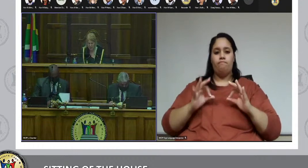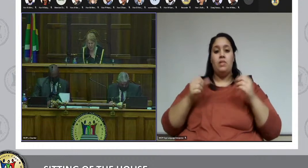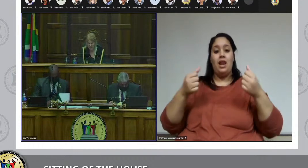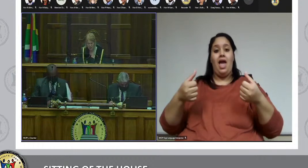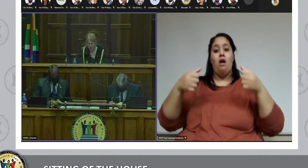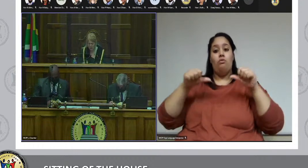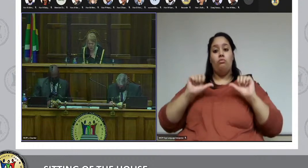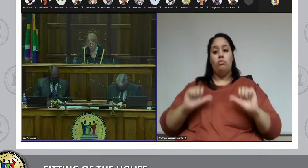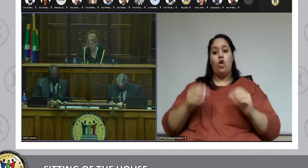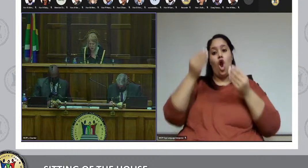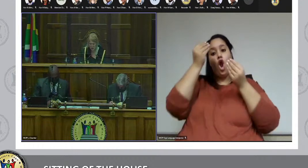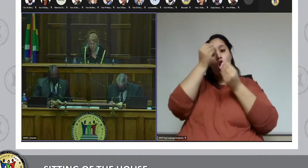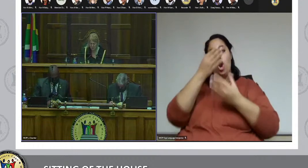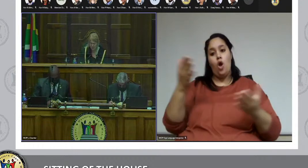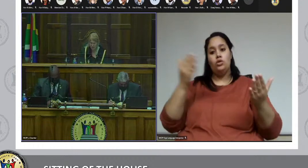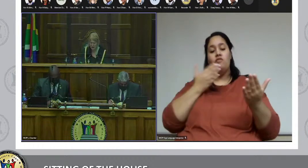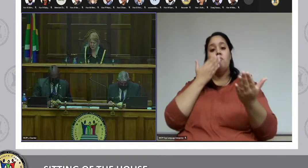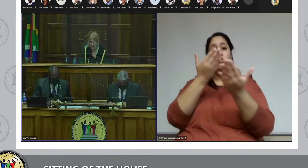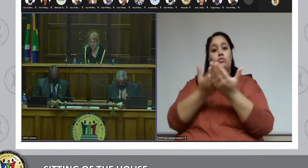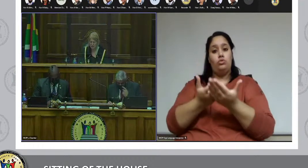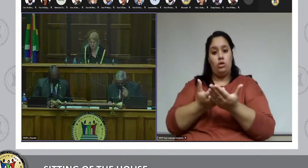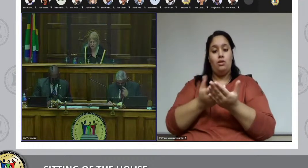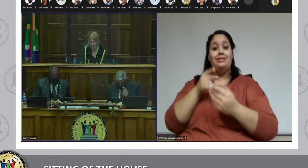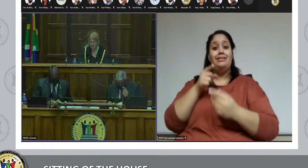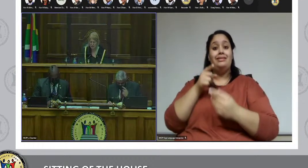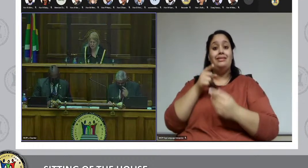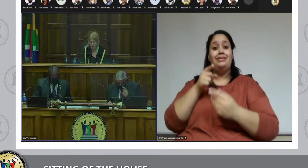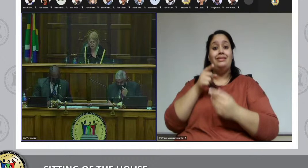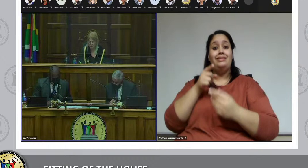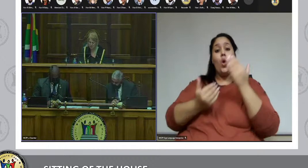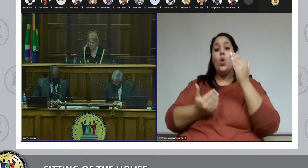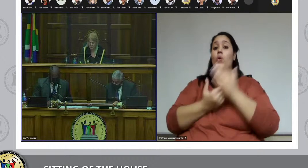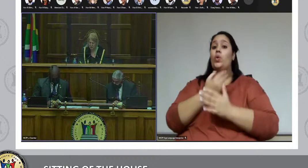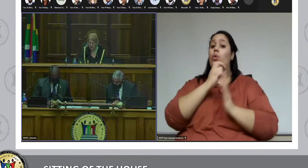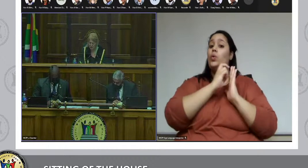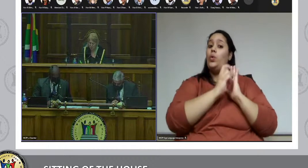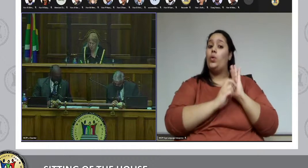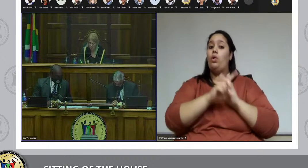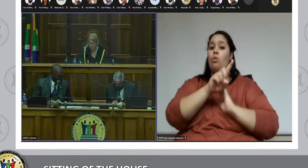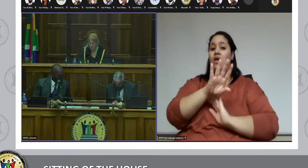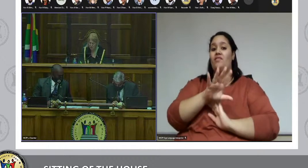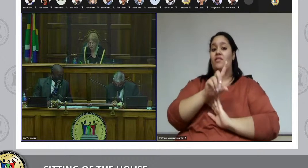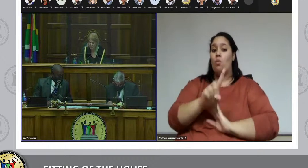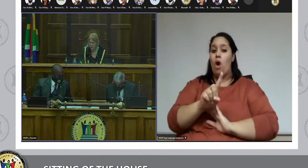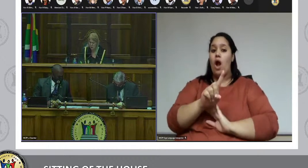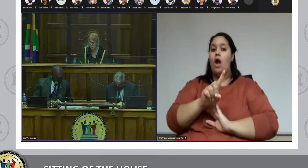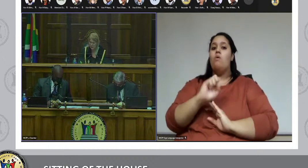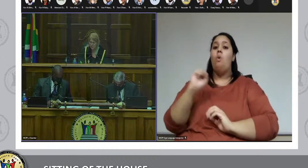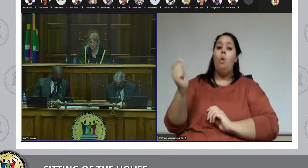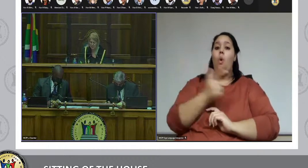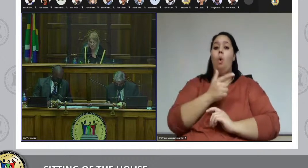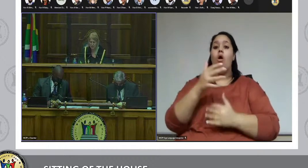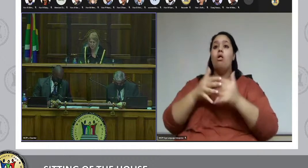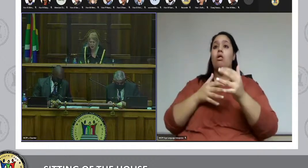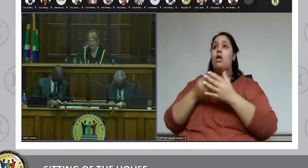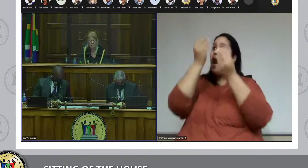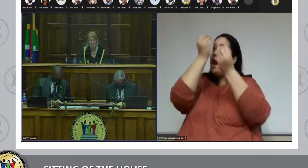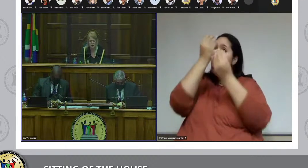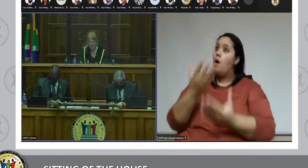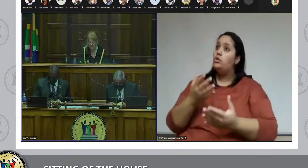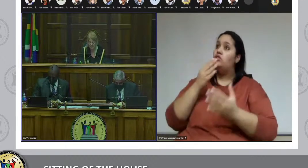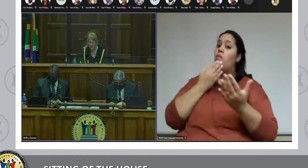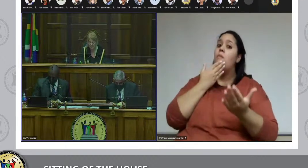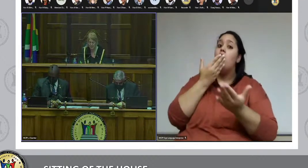to notices of motions. In terms of the new Rule 151, of all notices of motion by members are